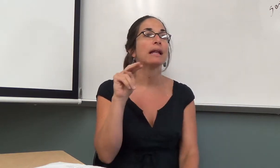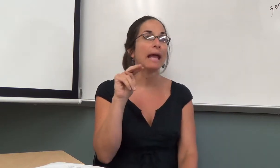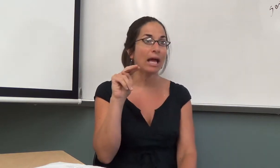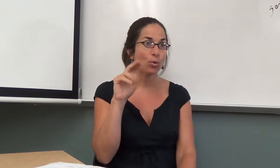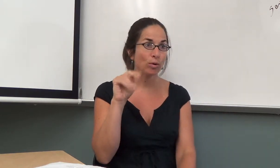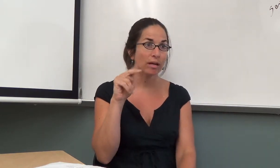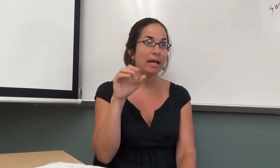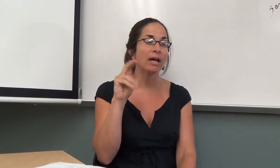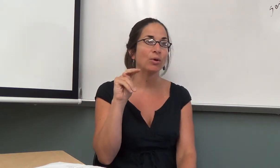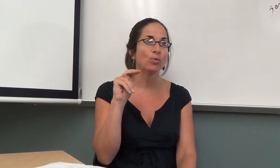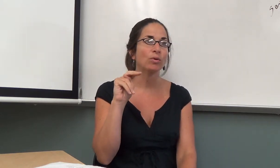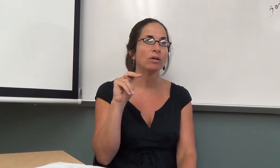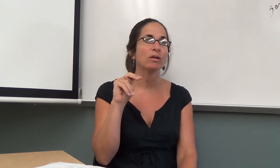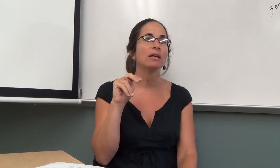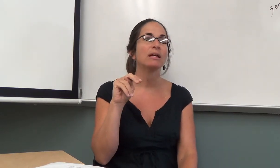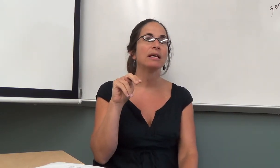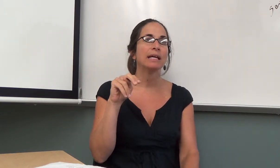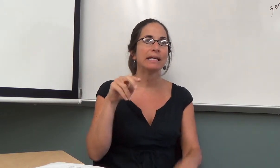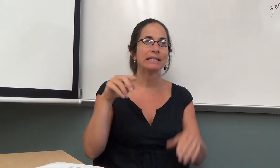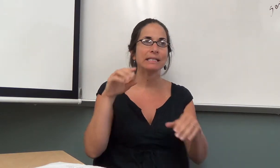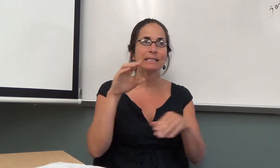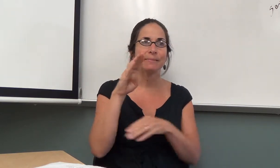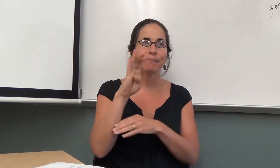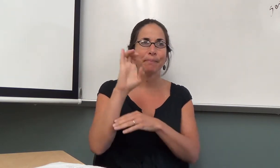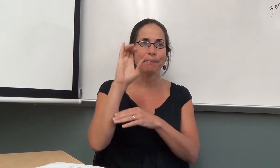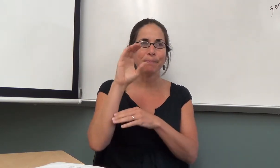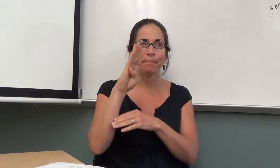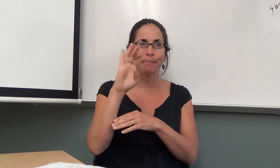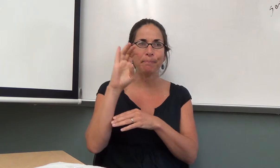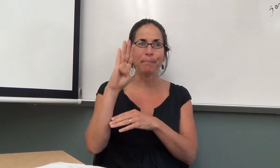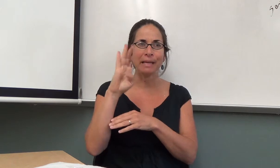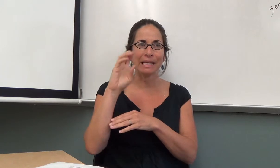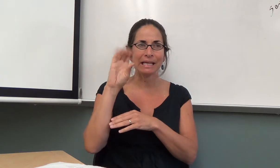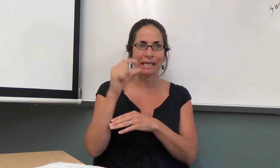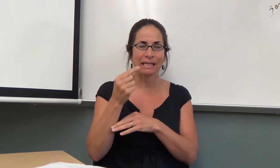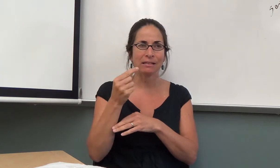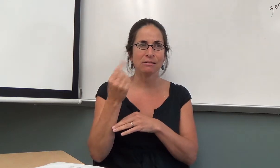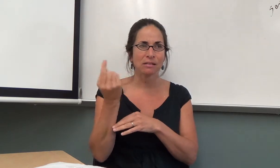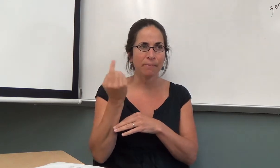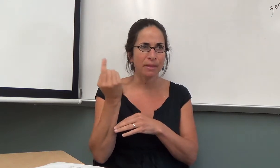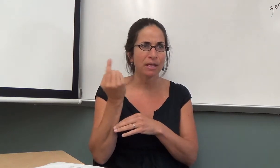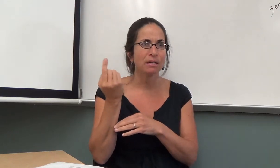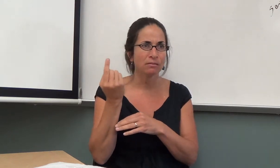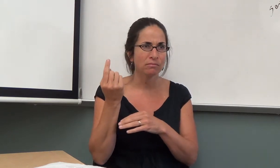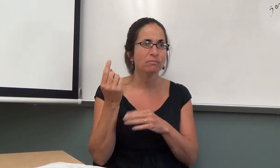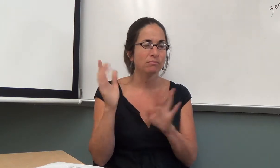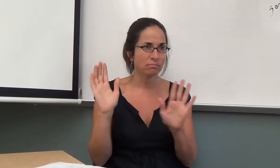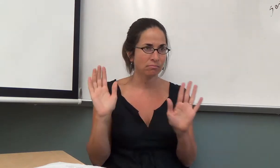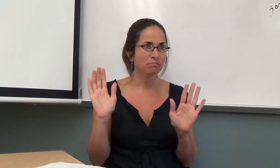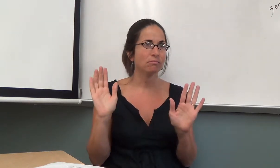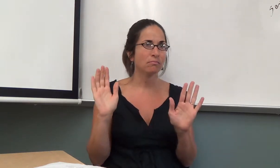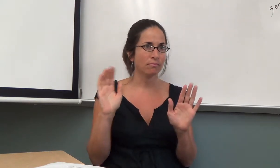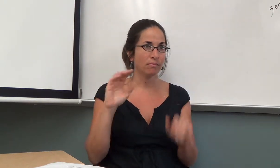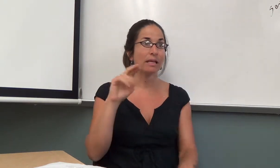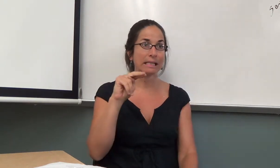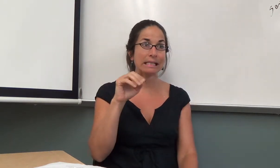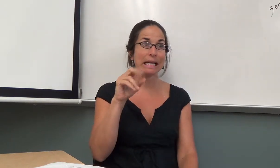being something, it's being a Okay. thing. You see Being that? non-violent. So we're going to stay with noun